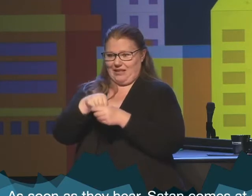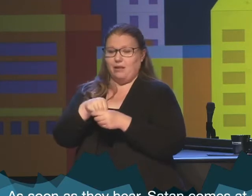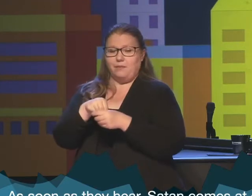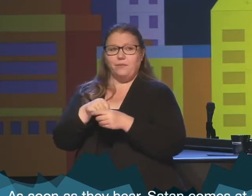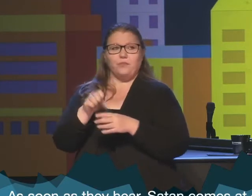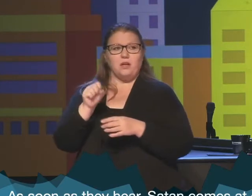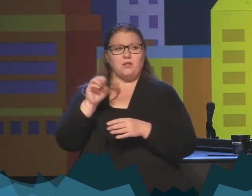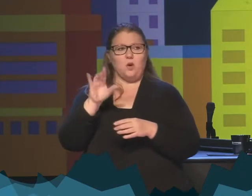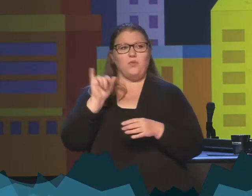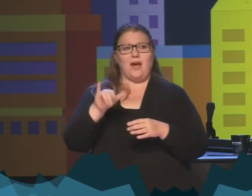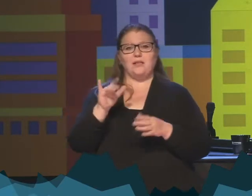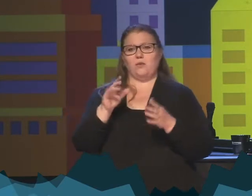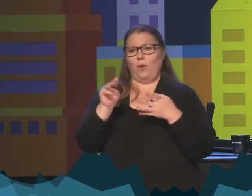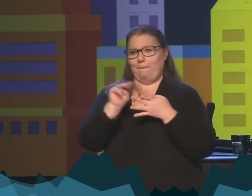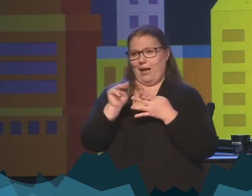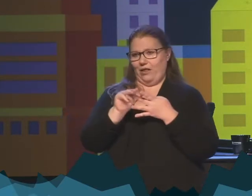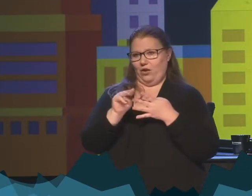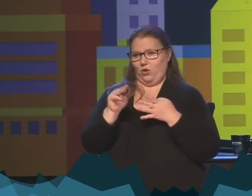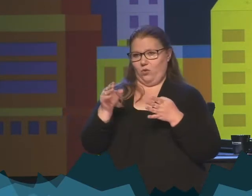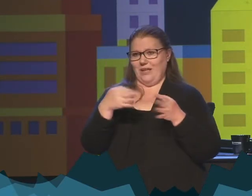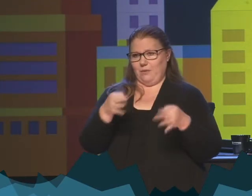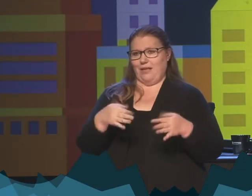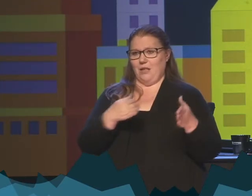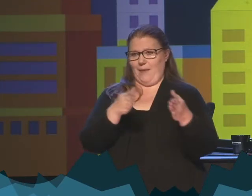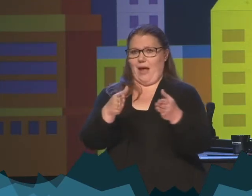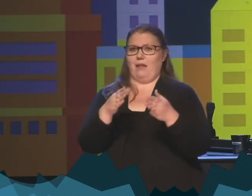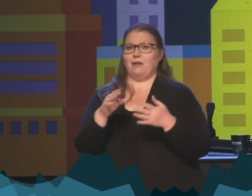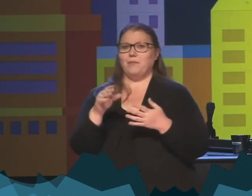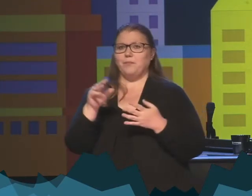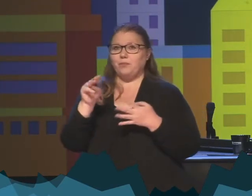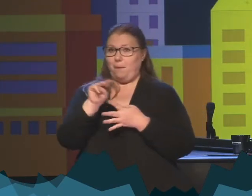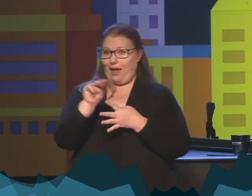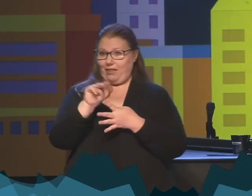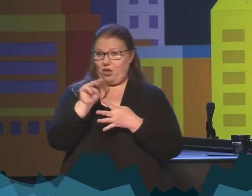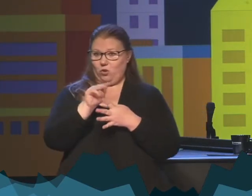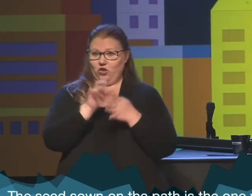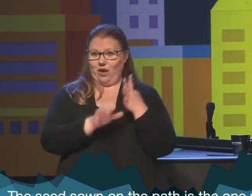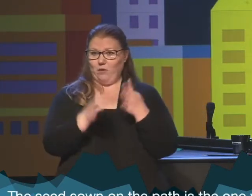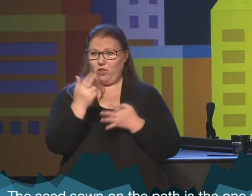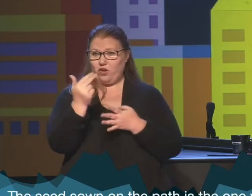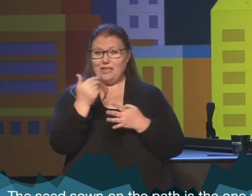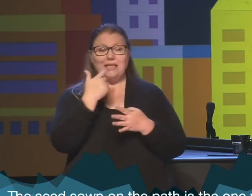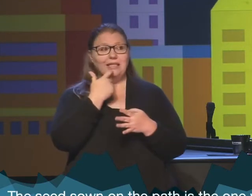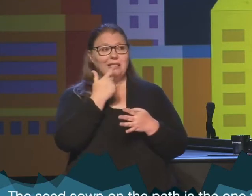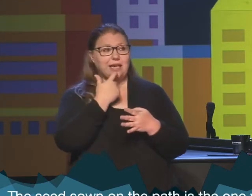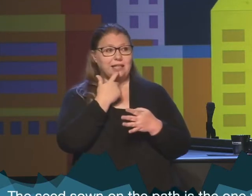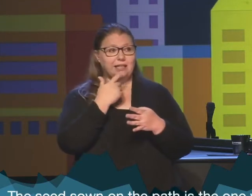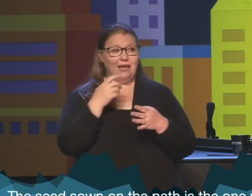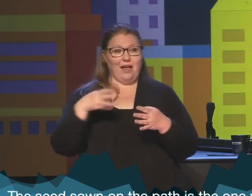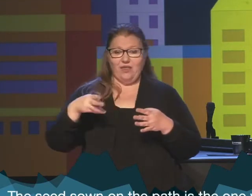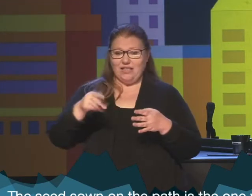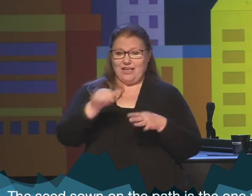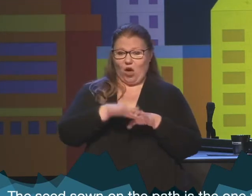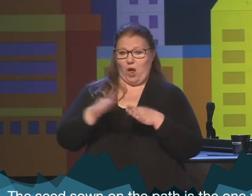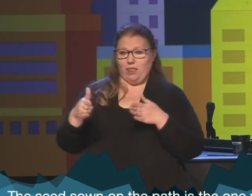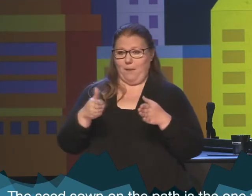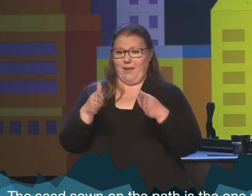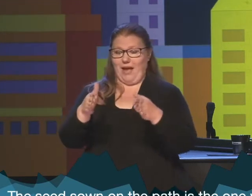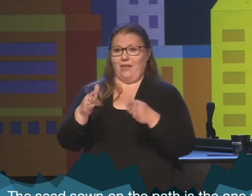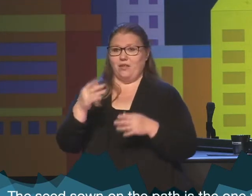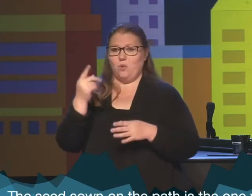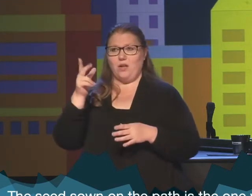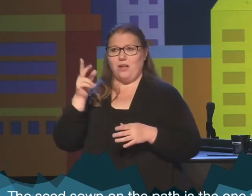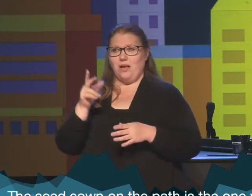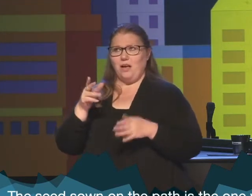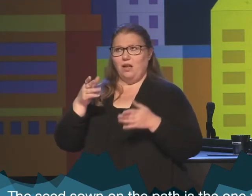he says the path is all about. Matthew chapter 13, verse 19, this is what Matthew says. The seed sown on the path is the one who hears the